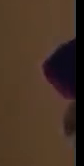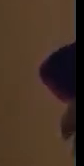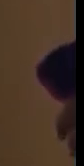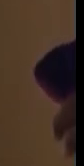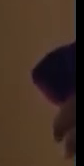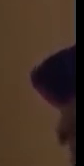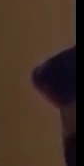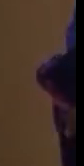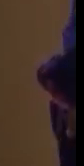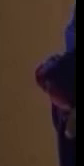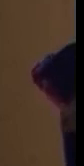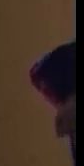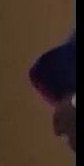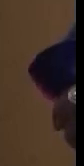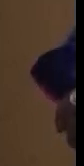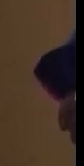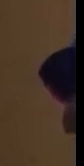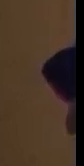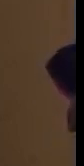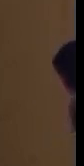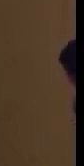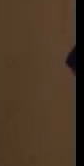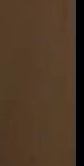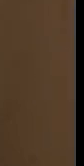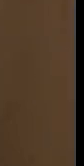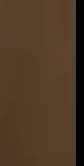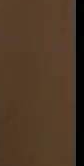080-3451-3576. Thomas Peter, my colleague,